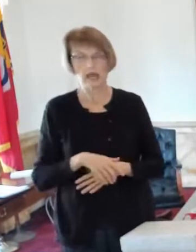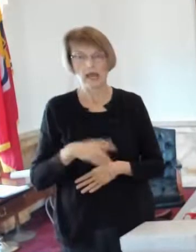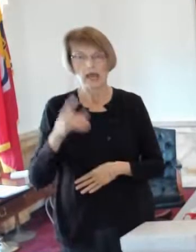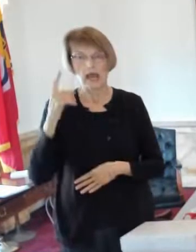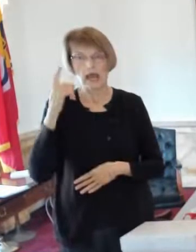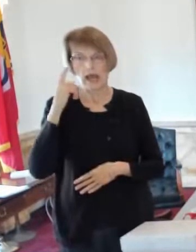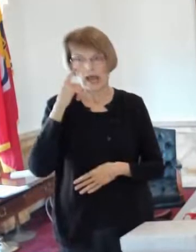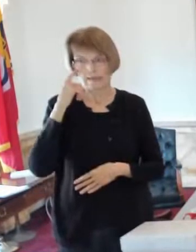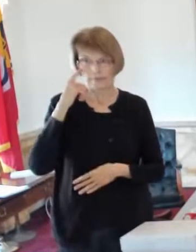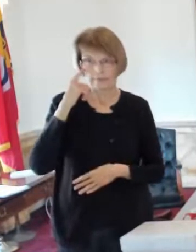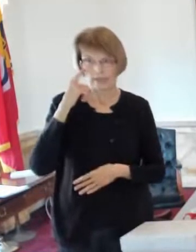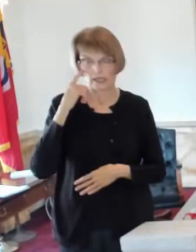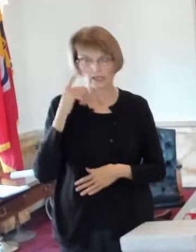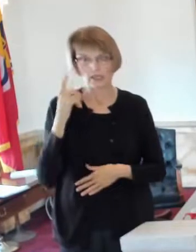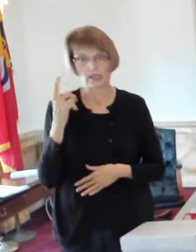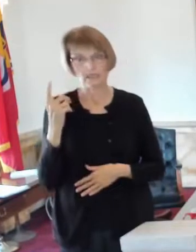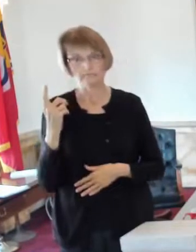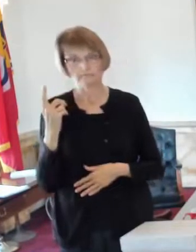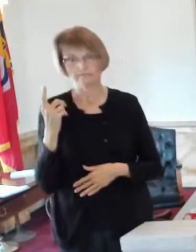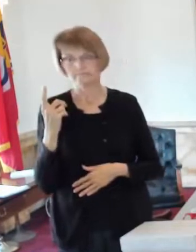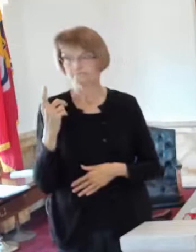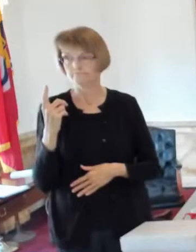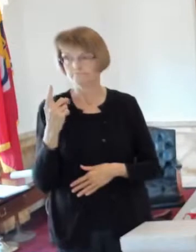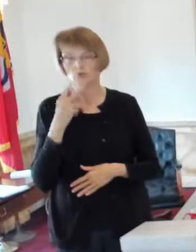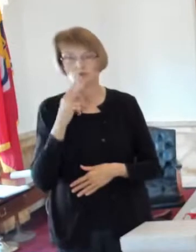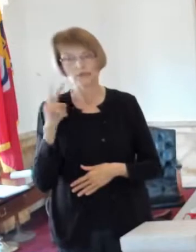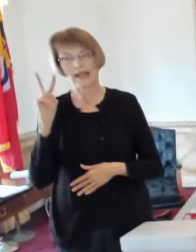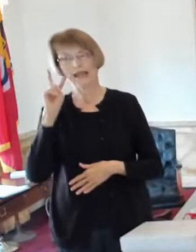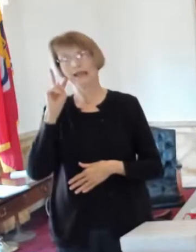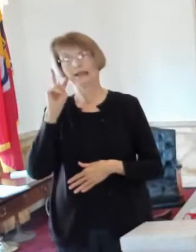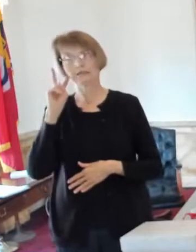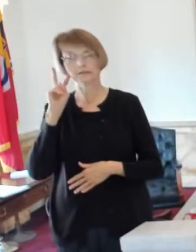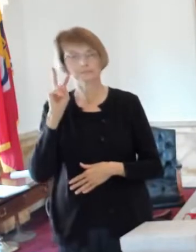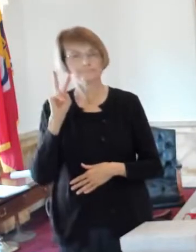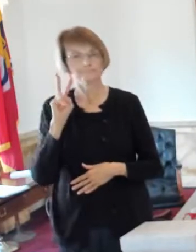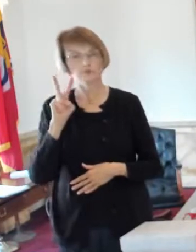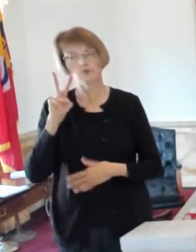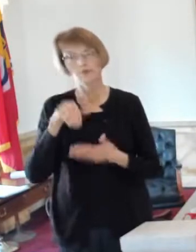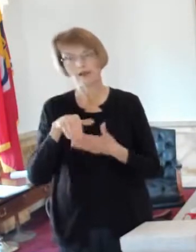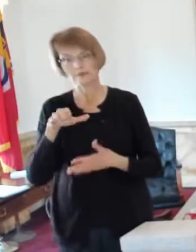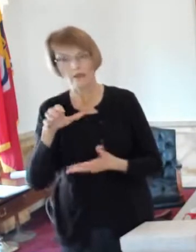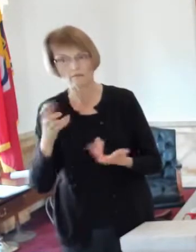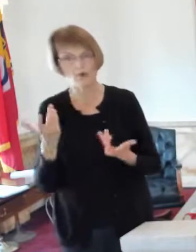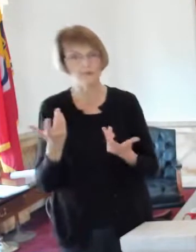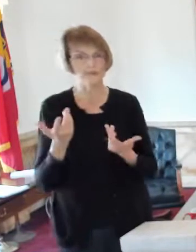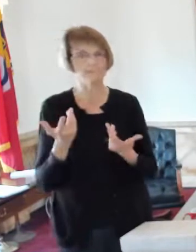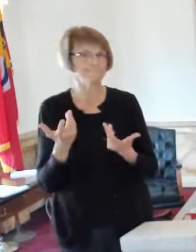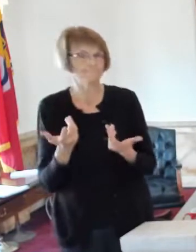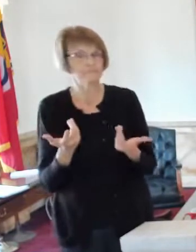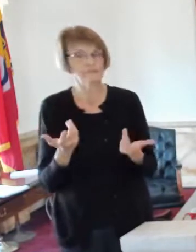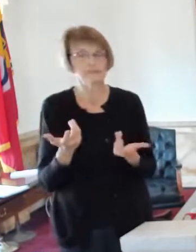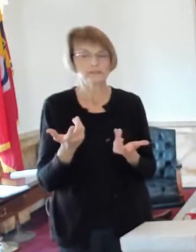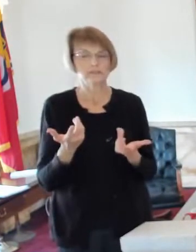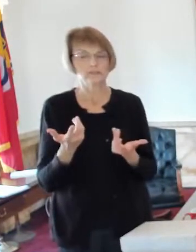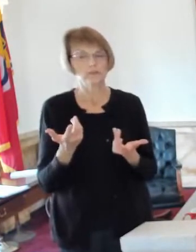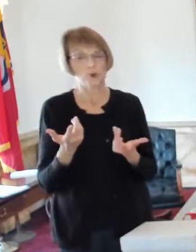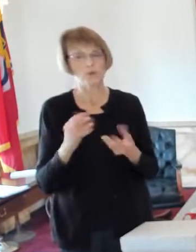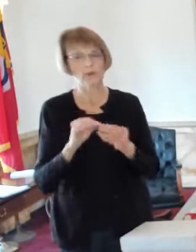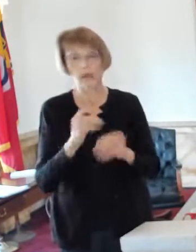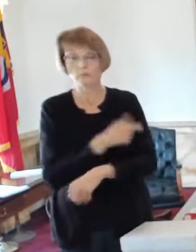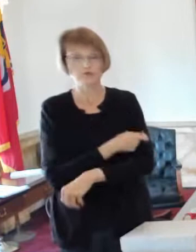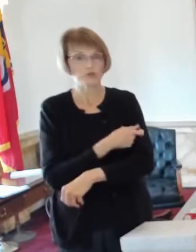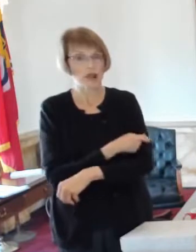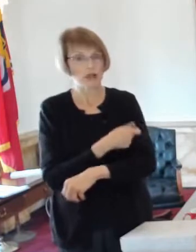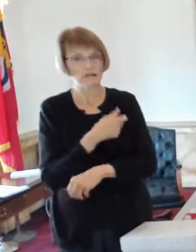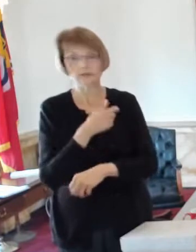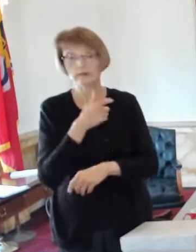in a week, and then day before yesterday they did 2,500. So number of shots is good. It does not take